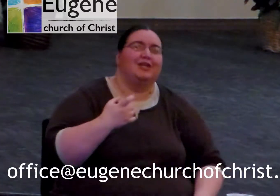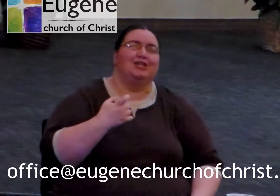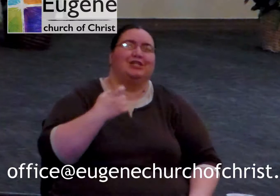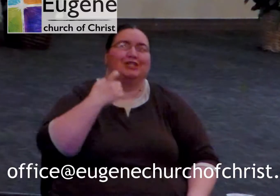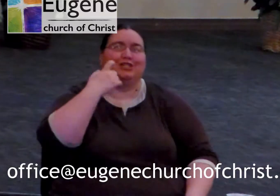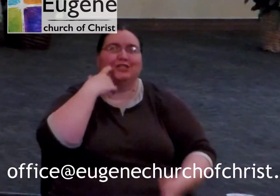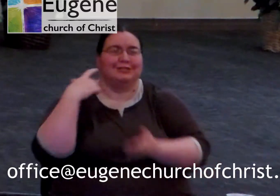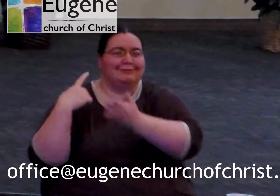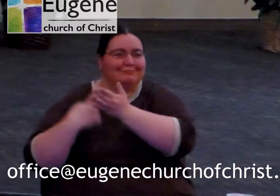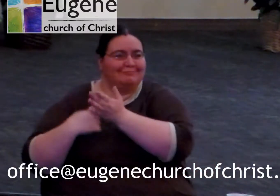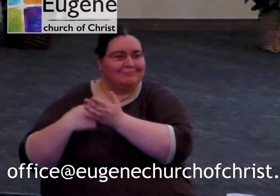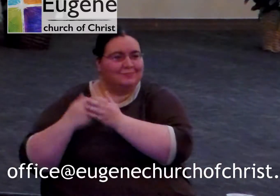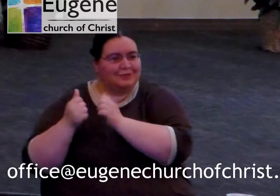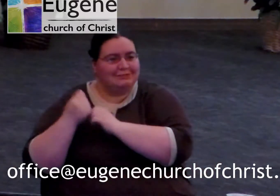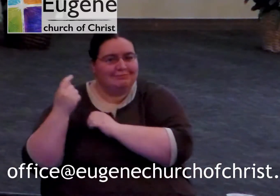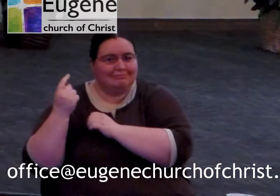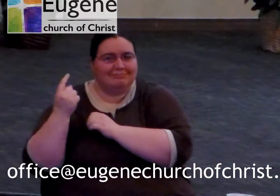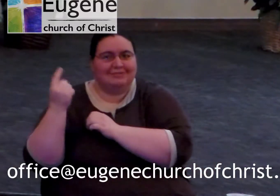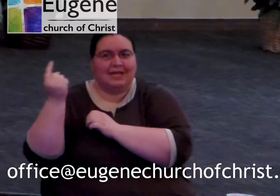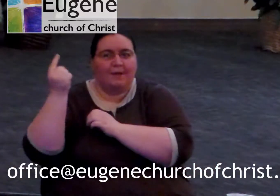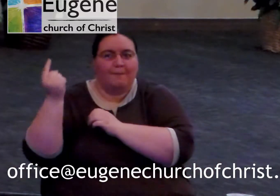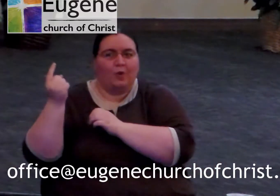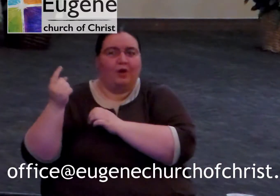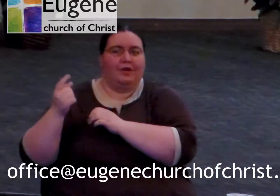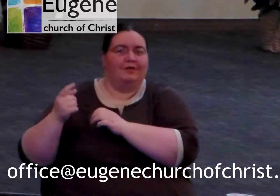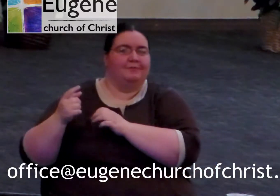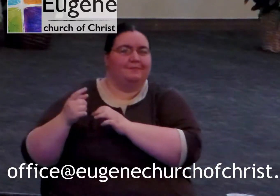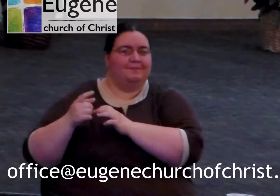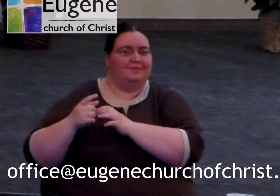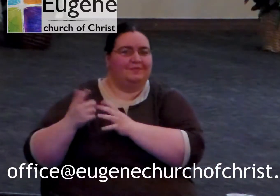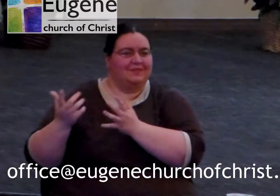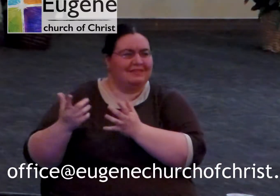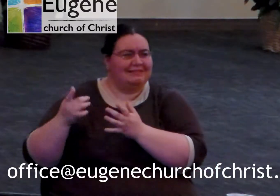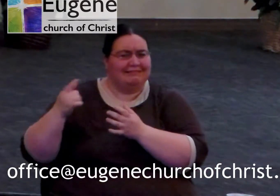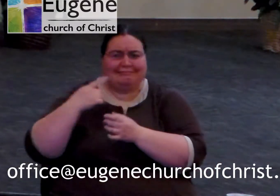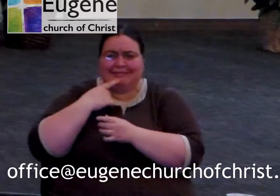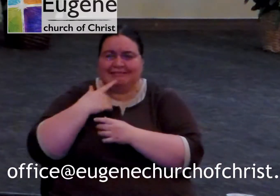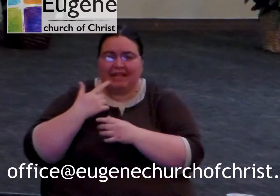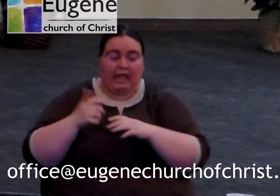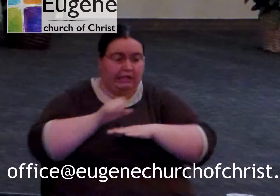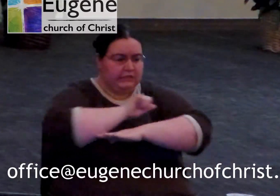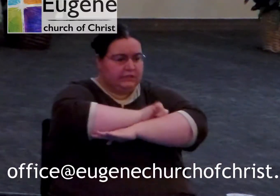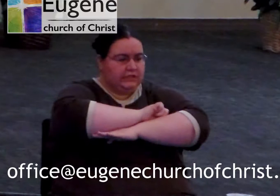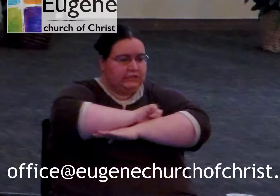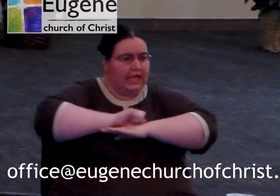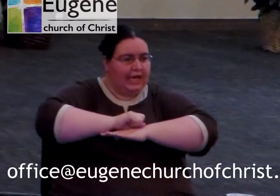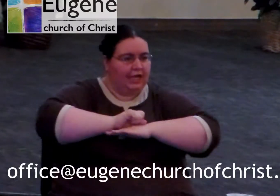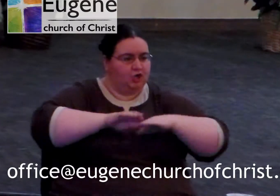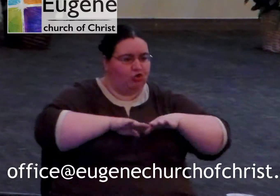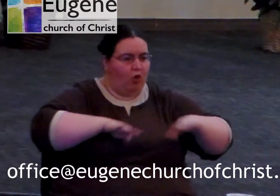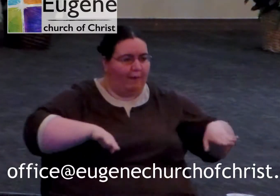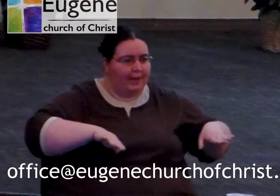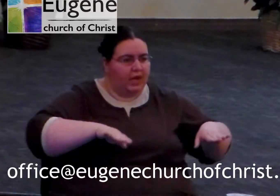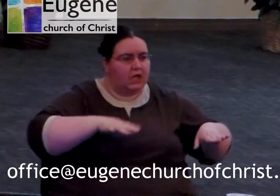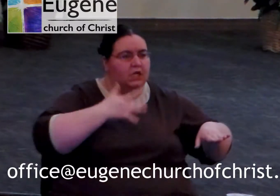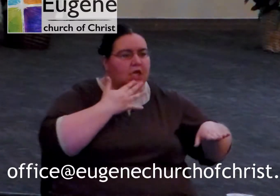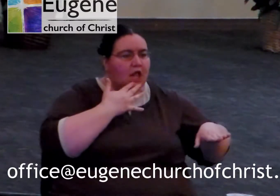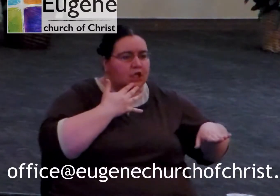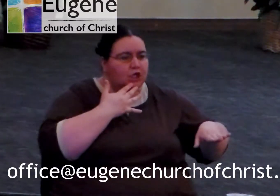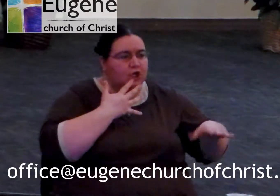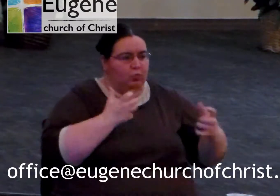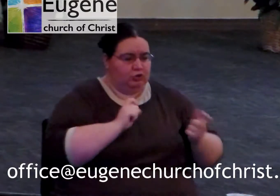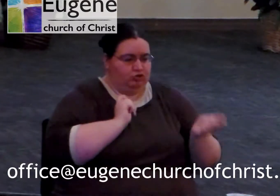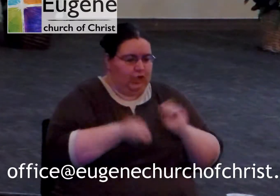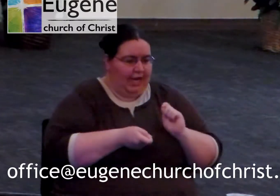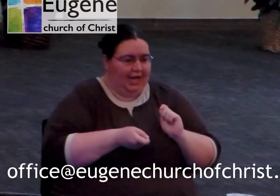split because they're trying to change the carpet on the stage, and people can't agree on a color. And they're just like, that's not the end.